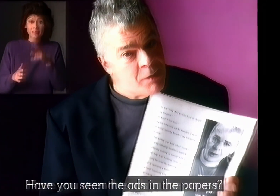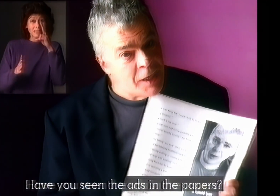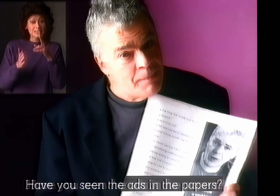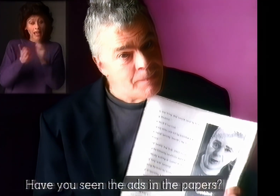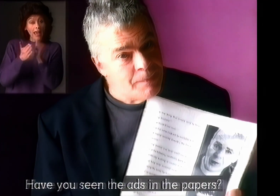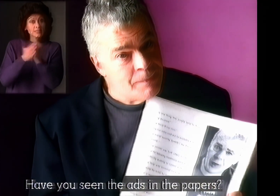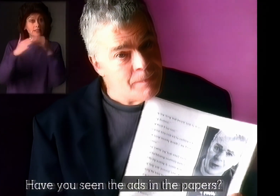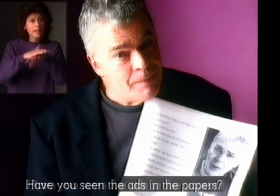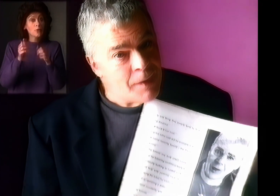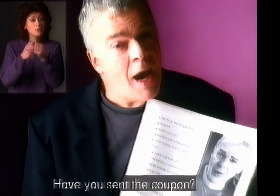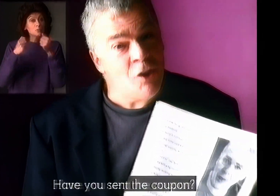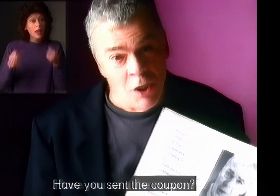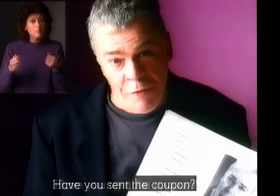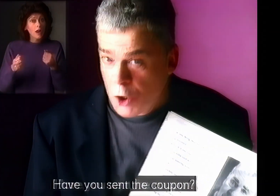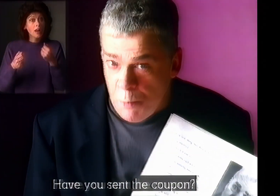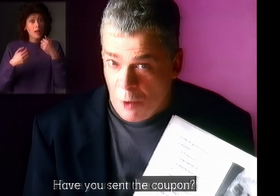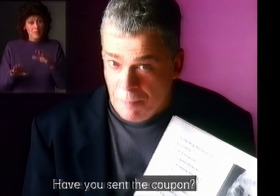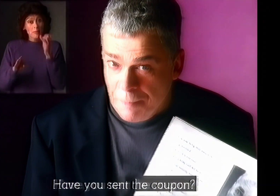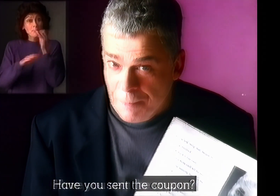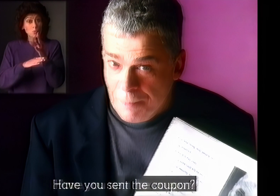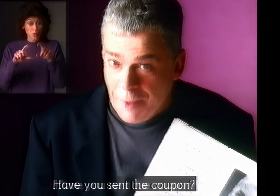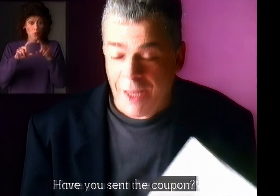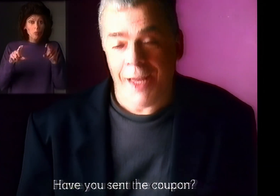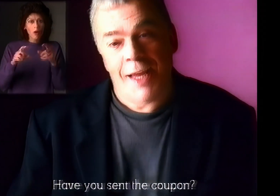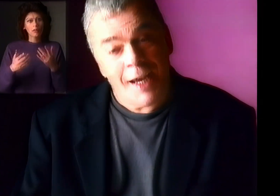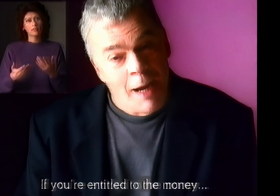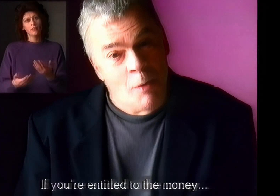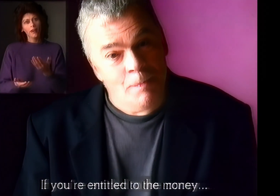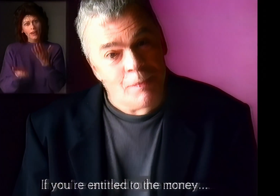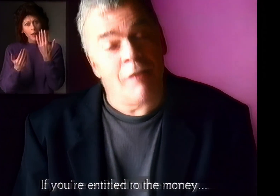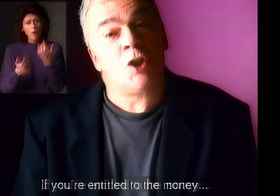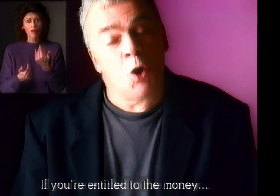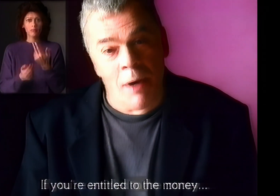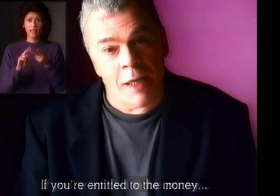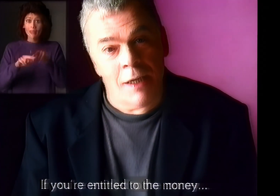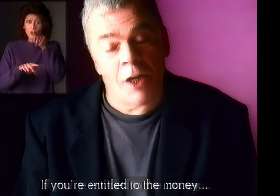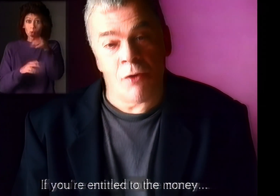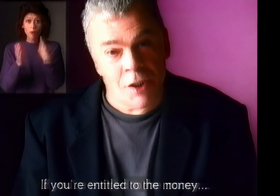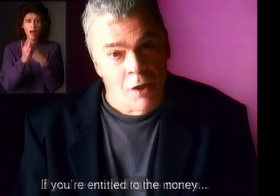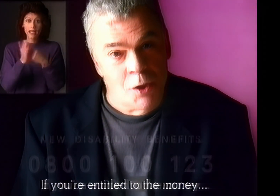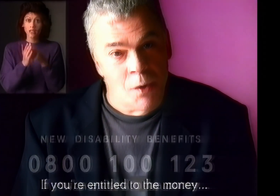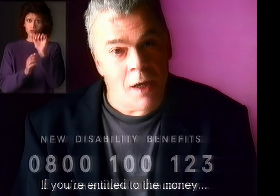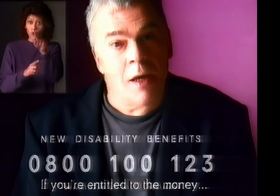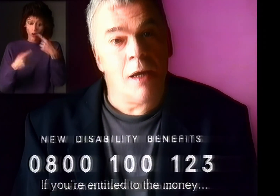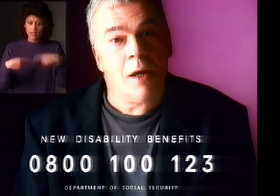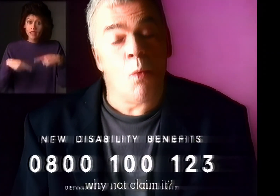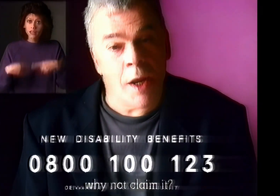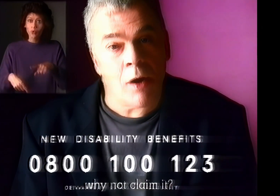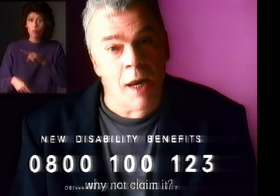then? Have you sent off the coupon? Come on, if it's your money and you're entitled to it, why not claim